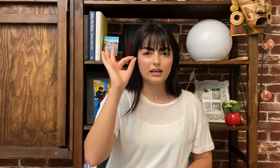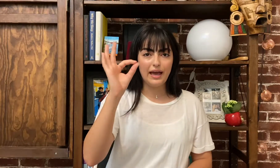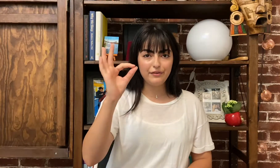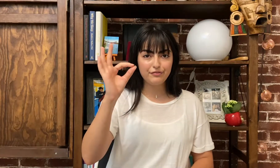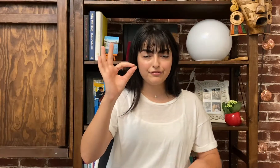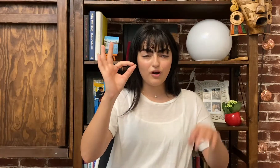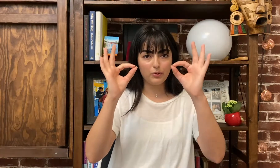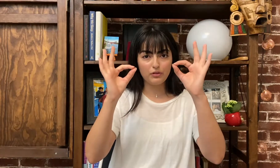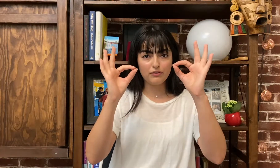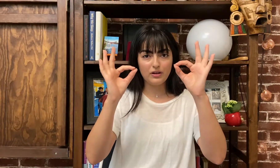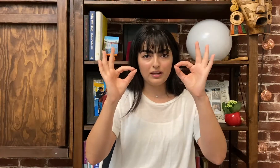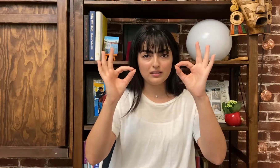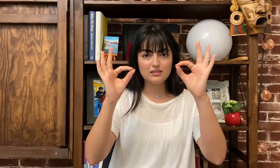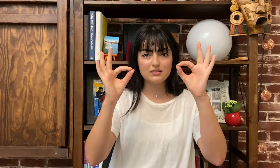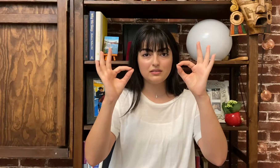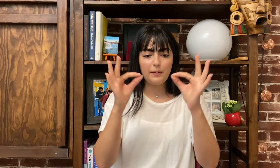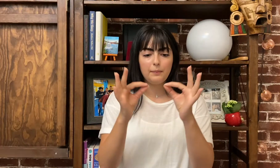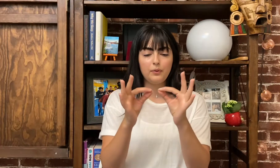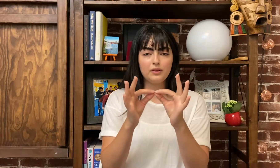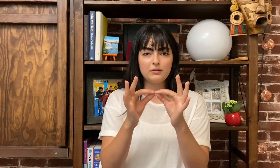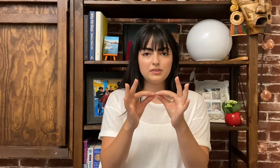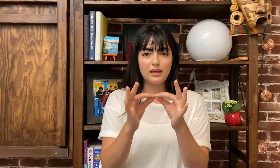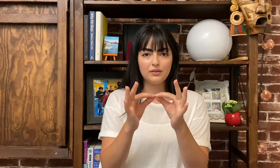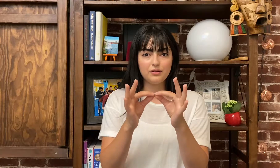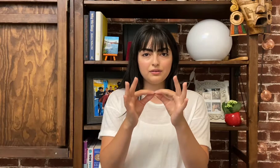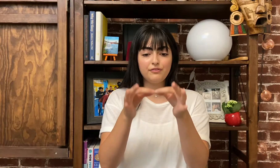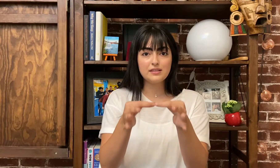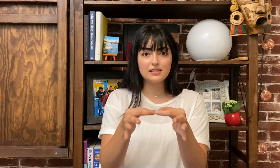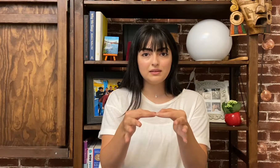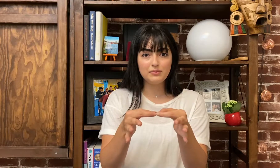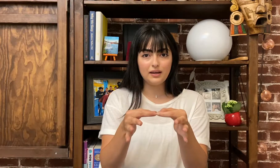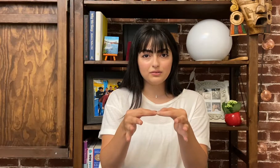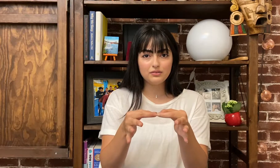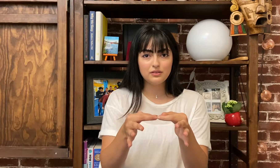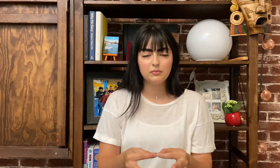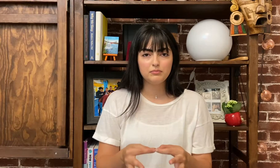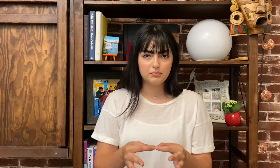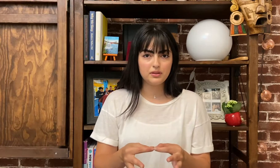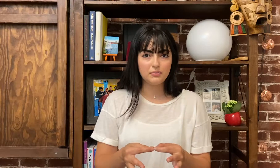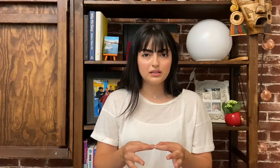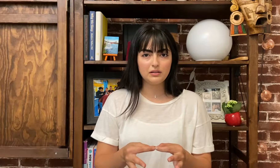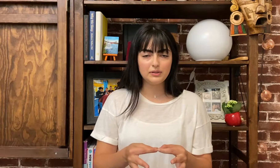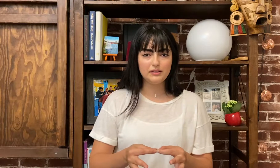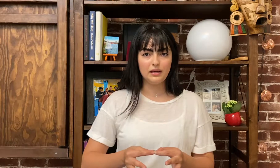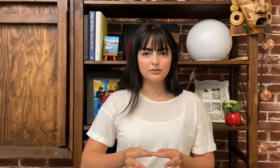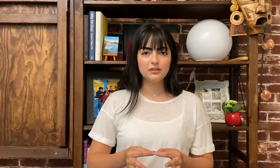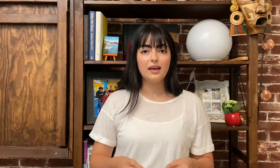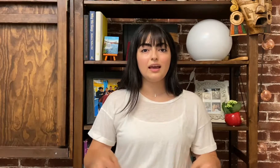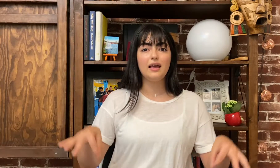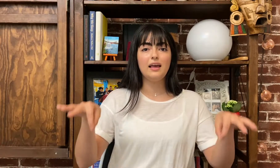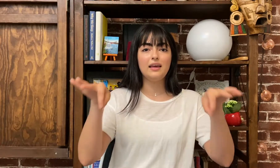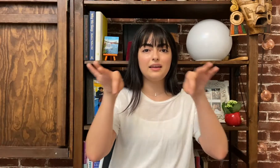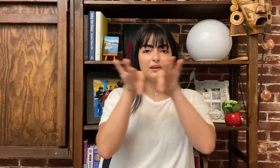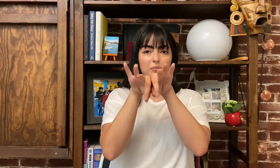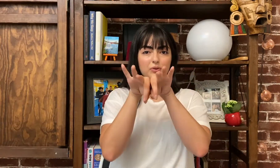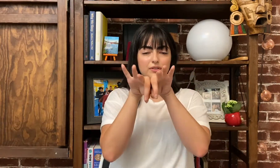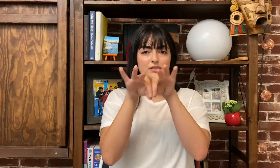F, both of your hands, putting them together, facing them down, put them a little bit down and upwards.